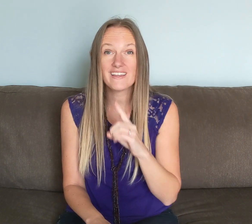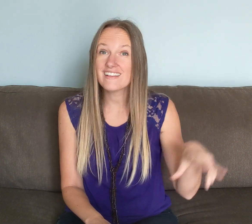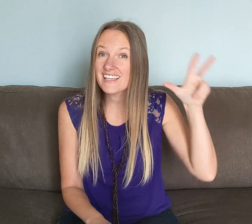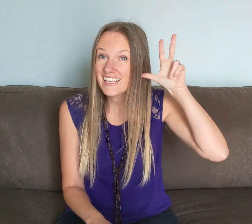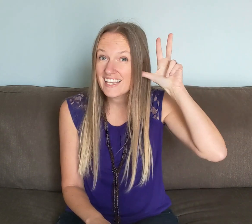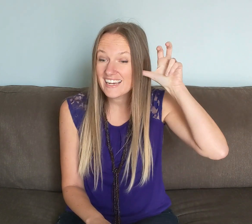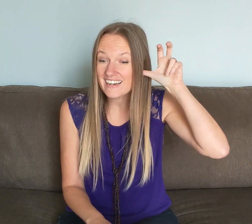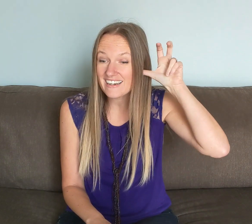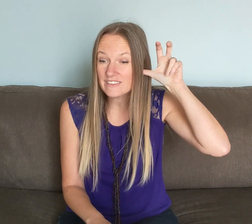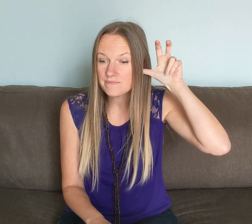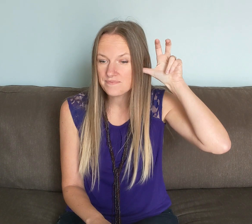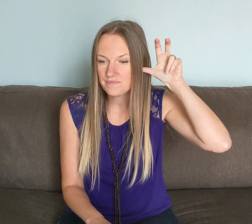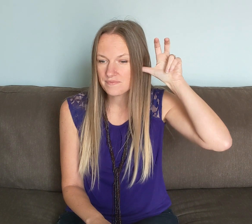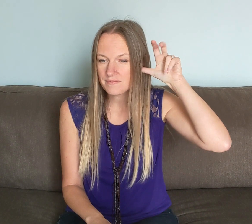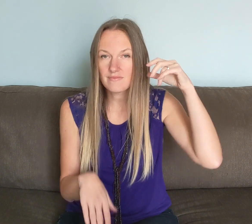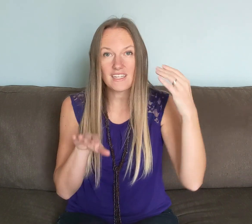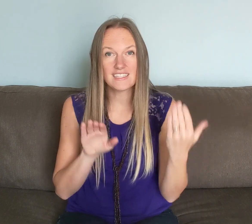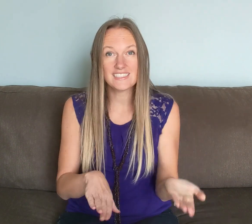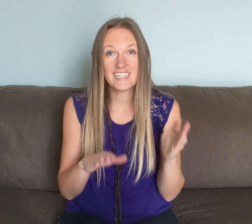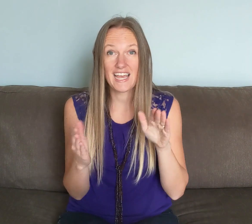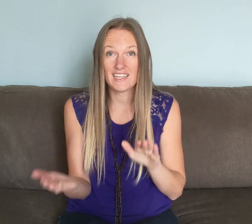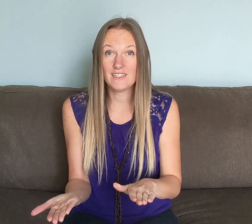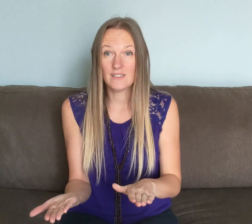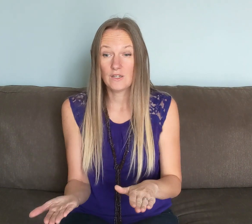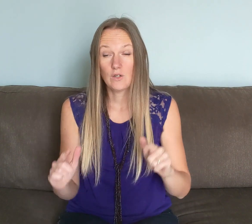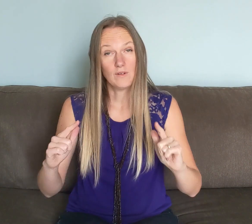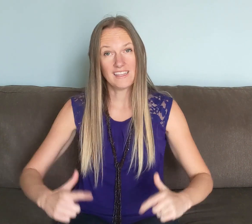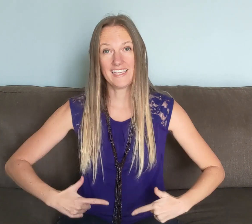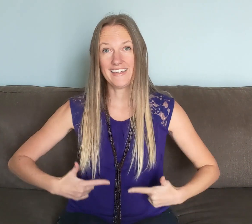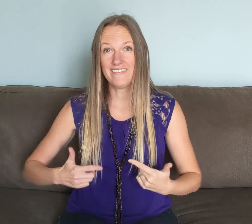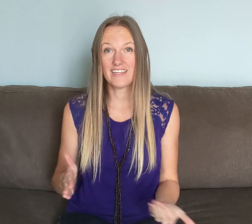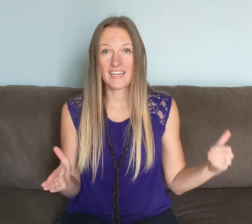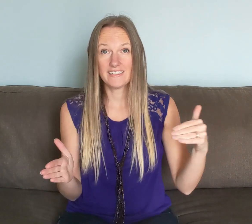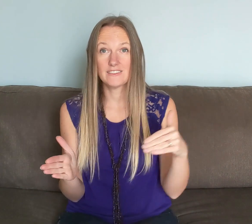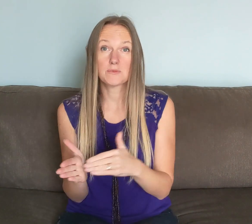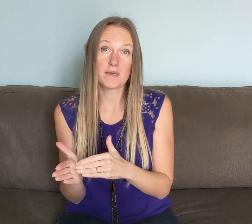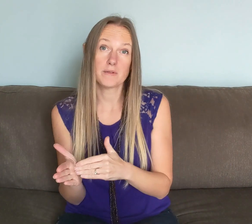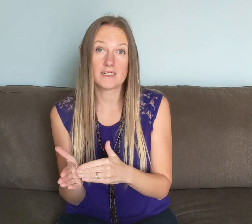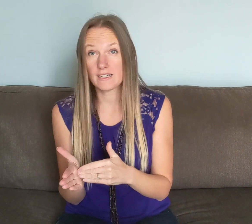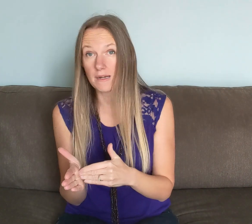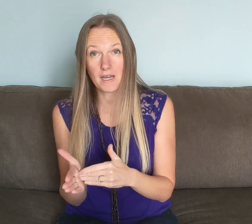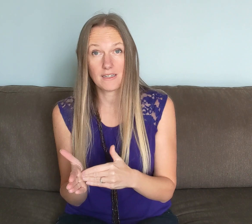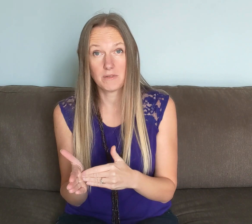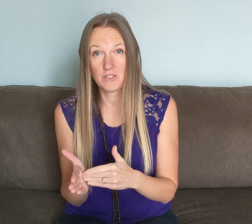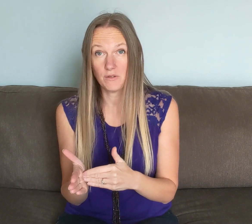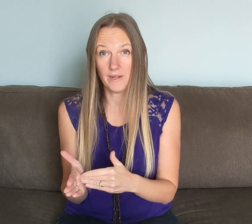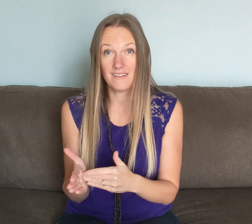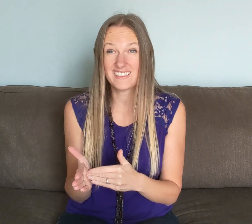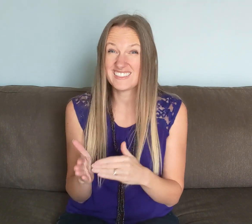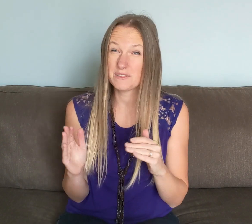will hear, the dead will live again. So it's probably pretty clear I'm not going to be doing will because this